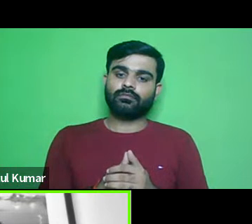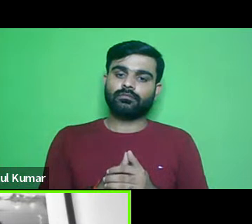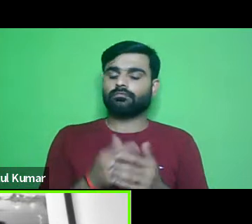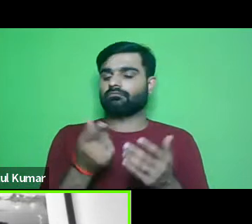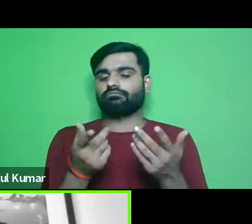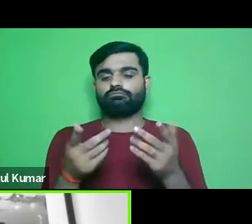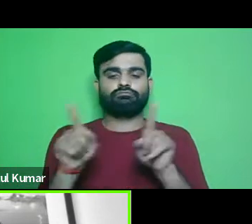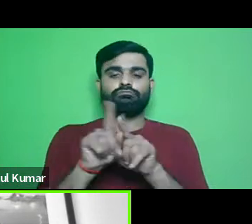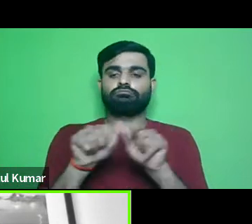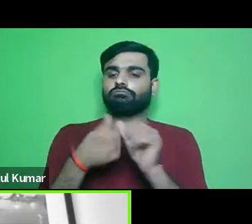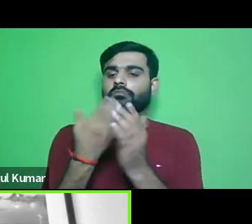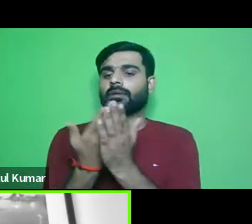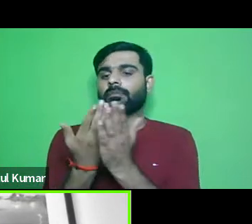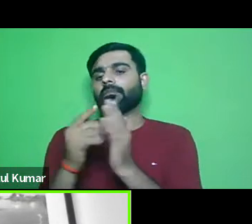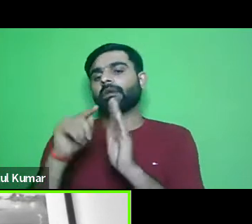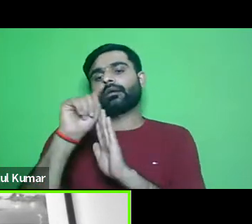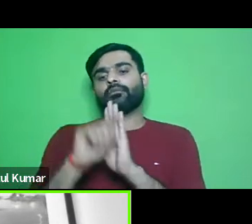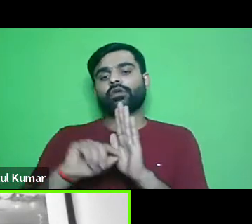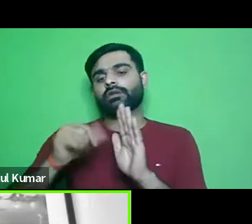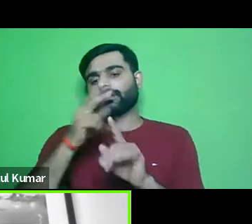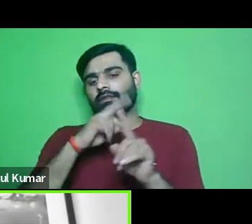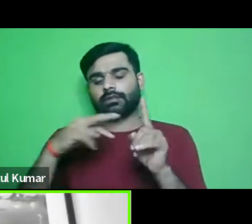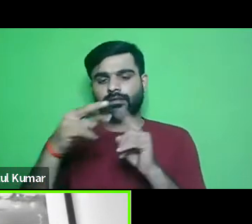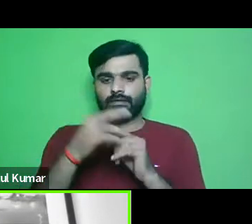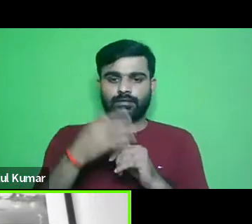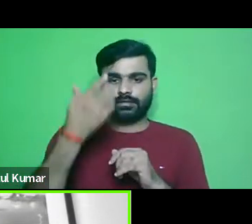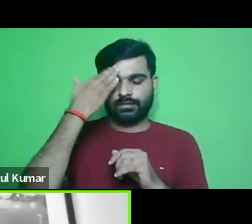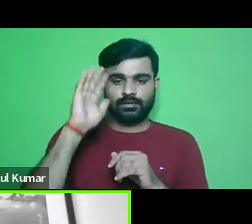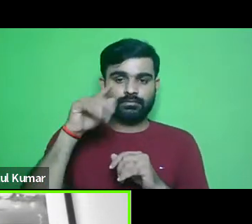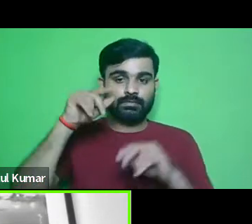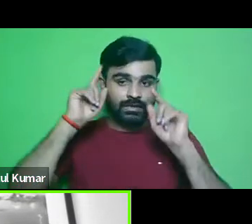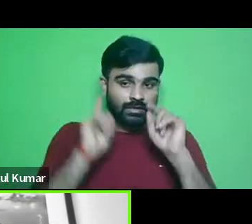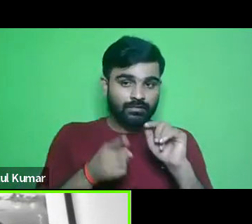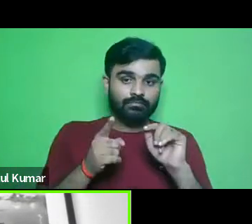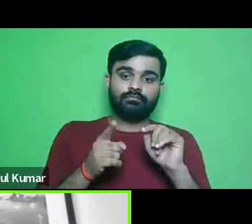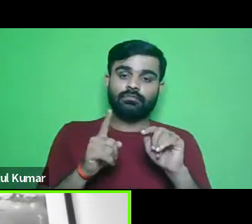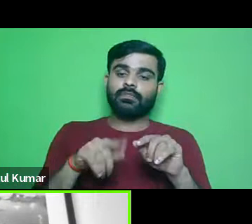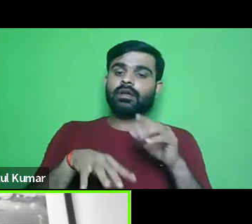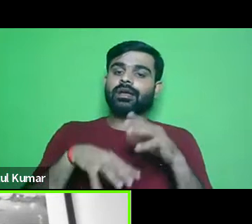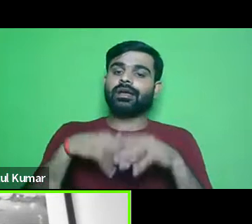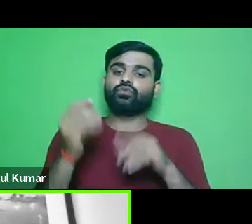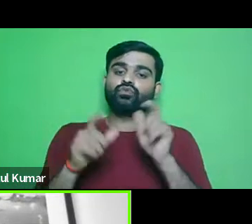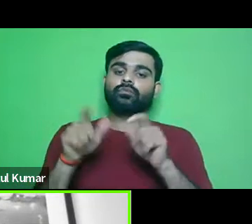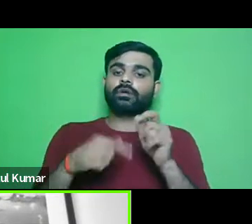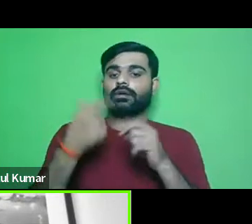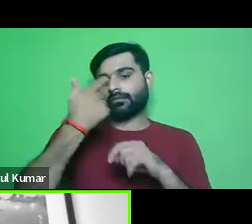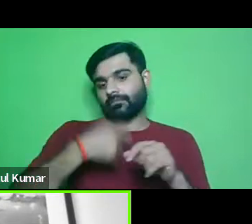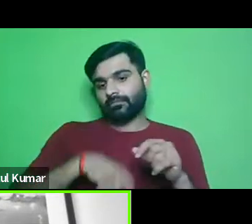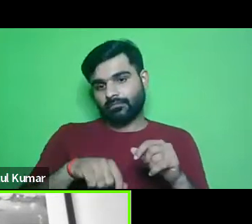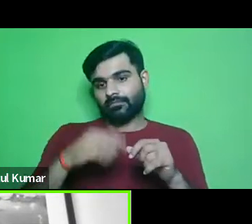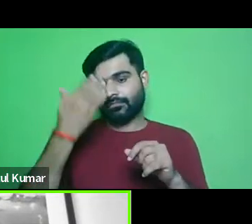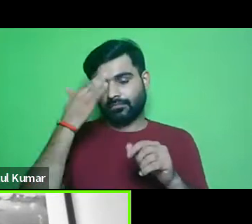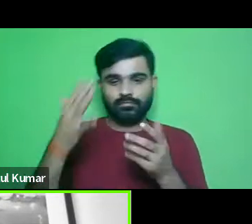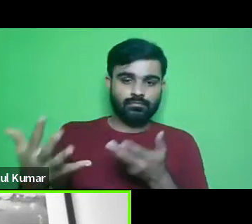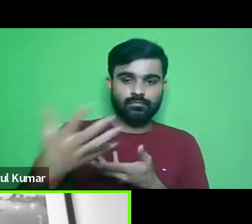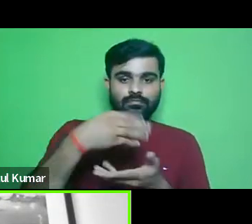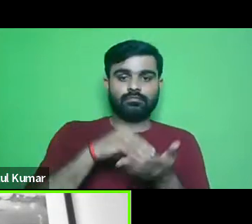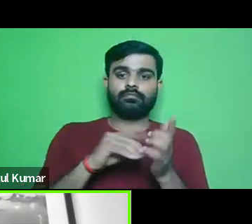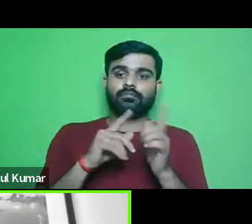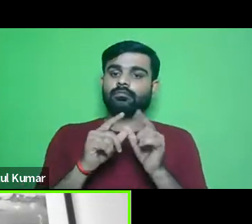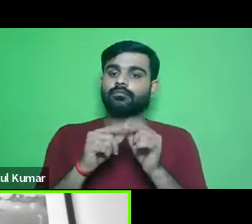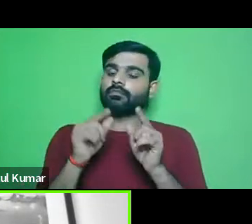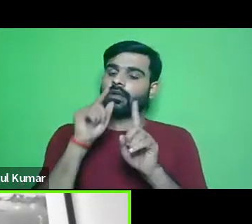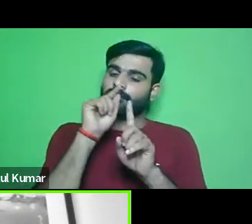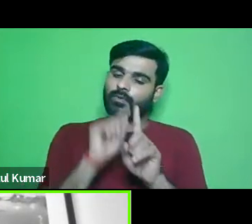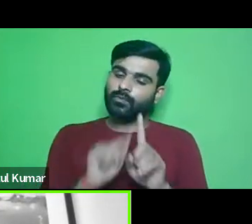applies for all of the other aspects of that question as well. So I don't think this is necessarily about whether individuals should not collect these data points